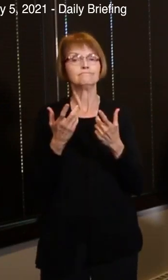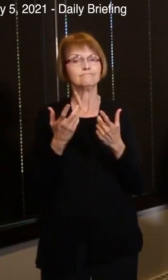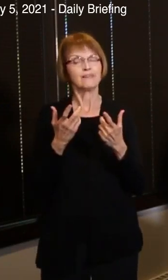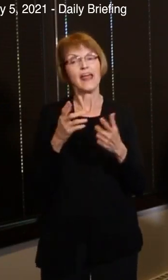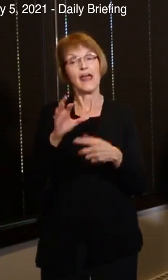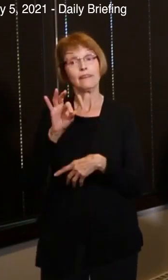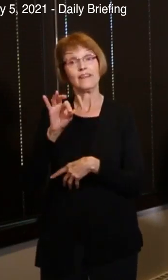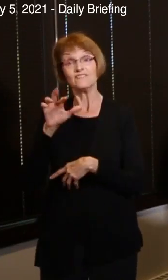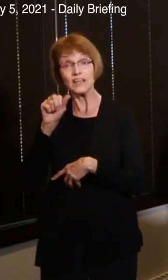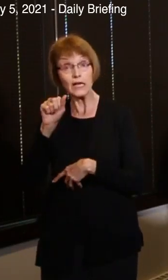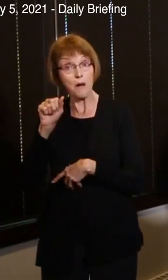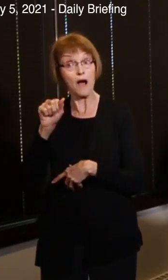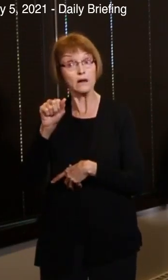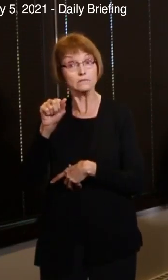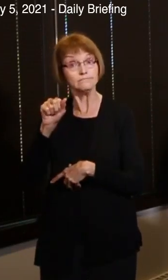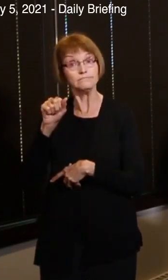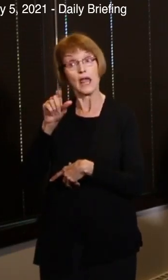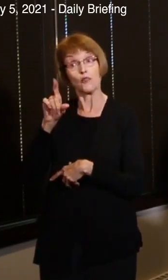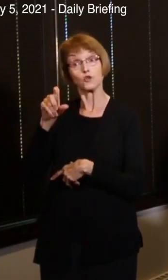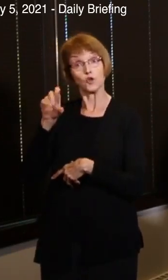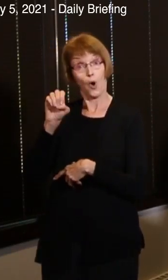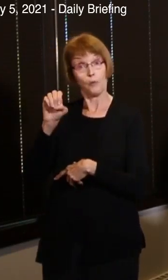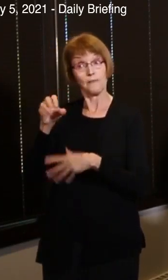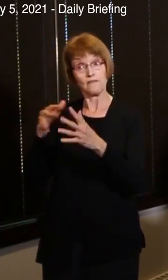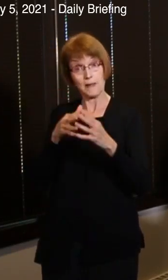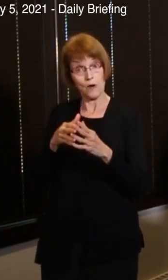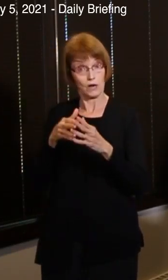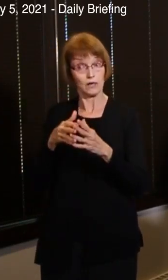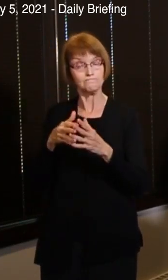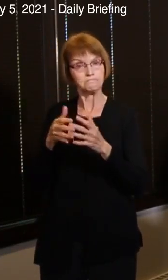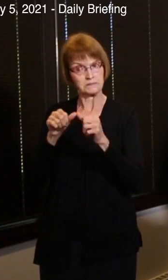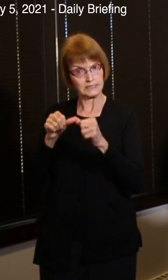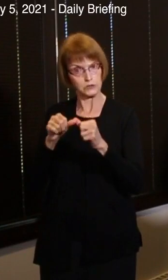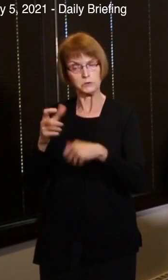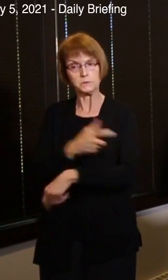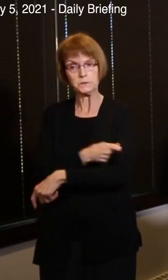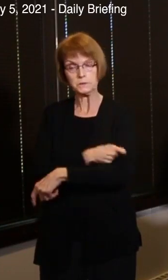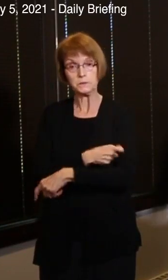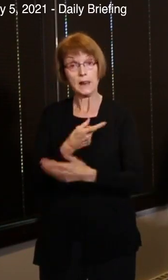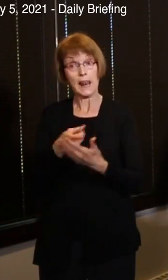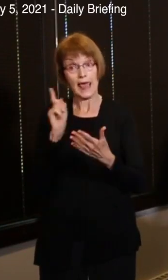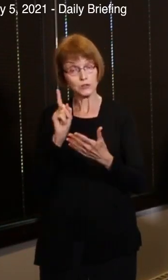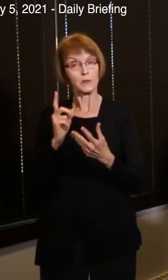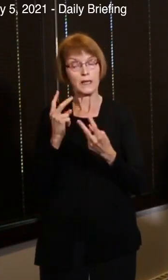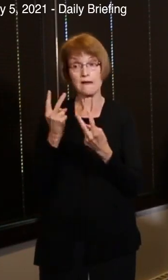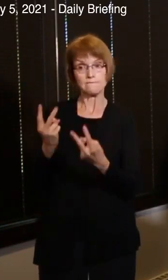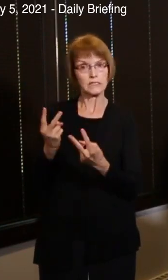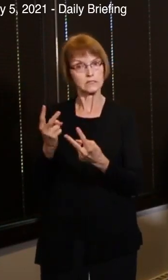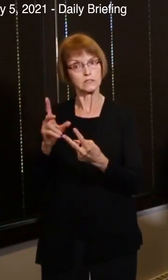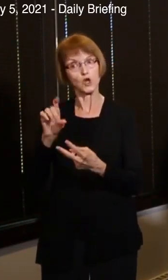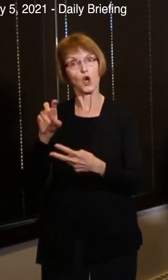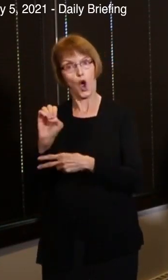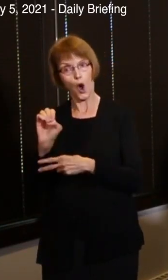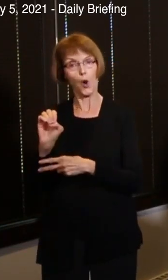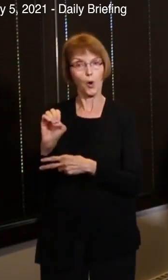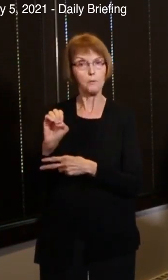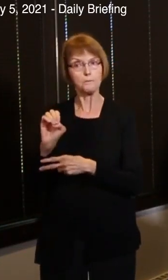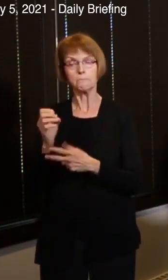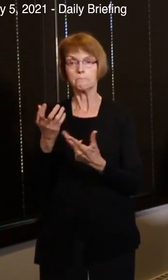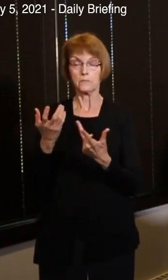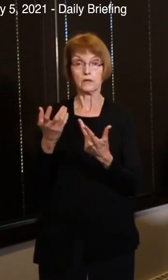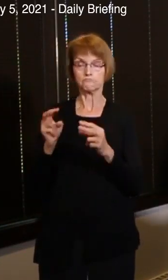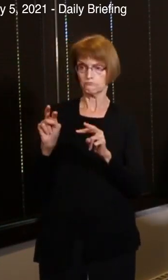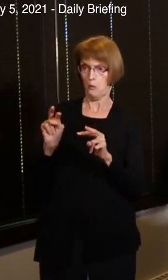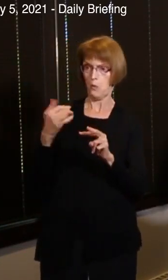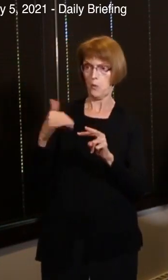which continues. Now, I visited the Dome last week, and there was literally no waiting to get vaccinated. The